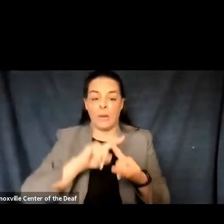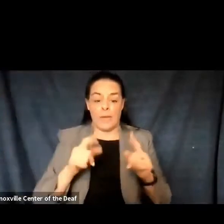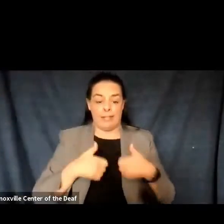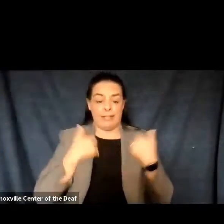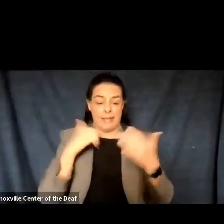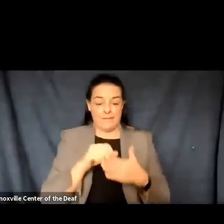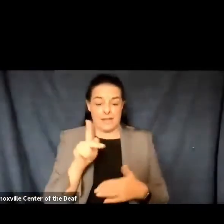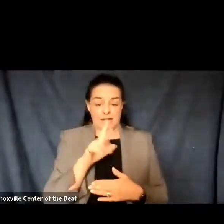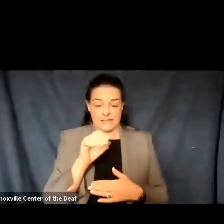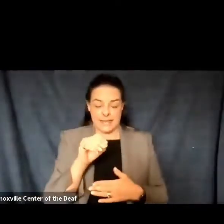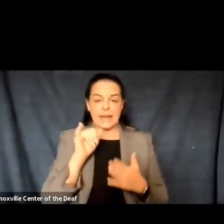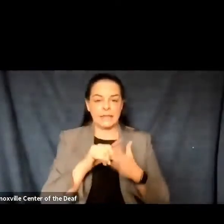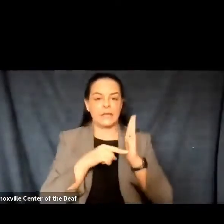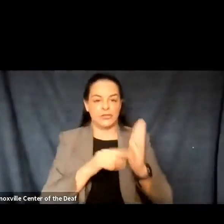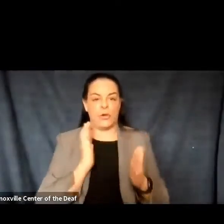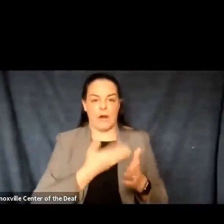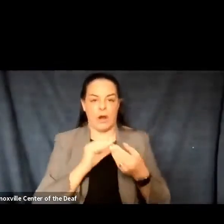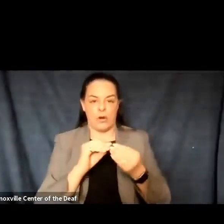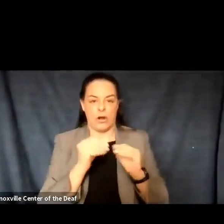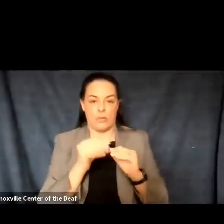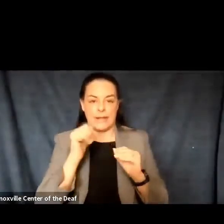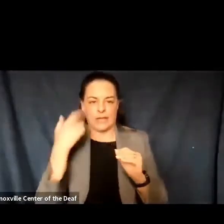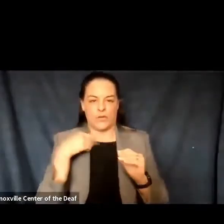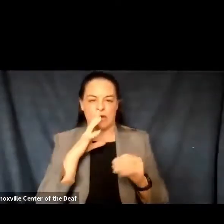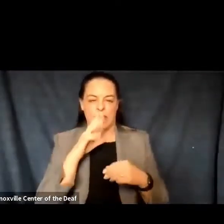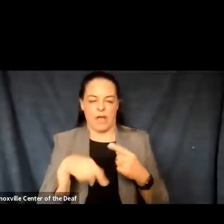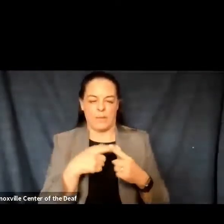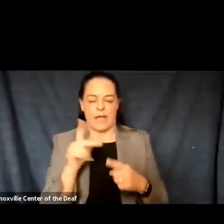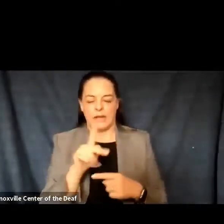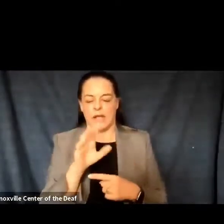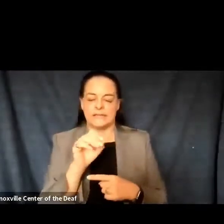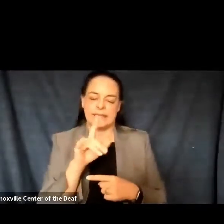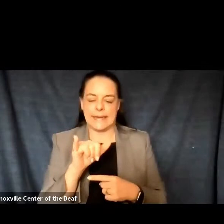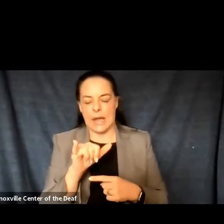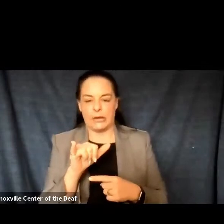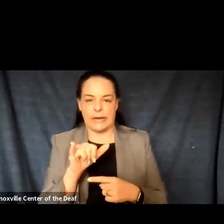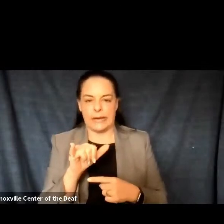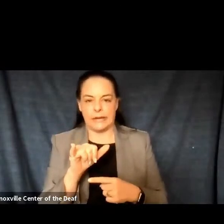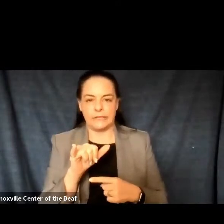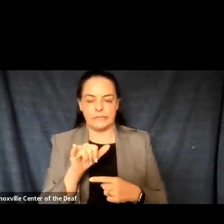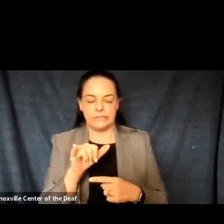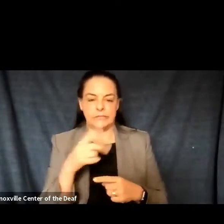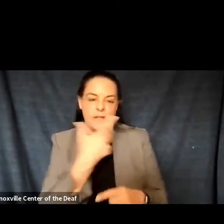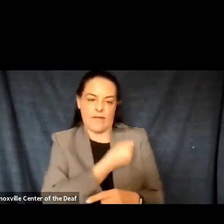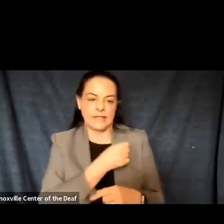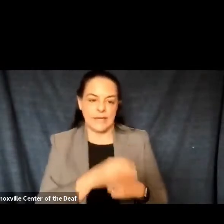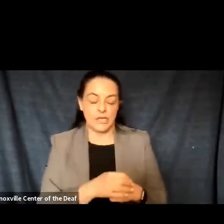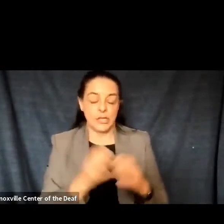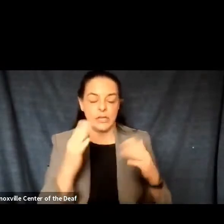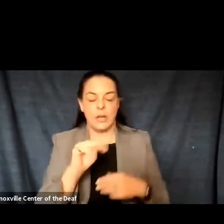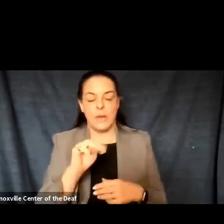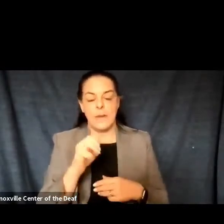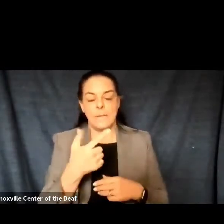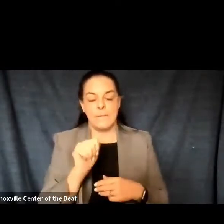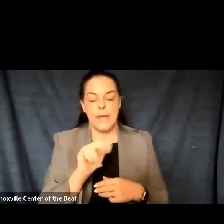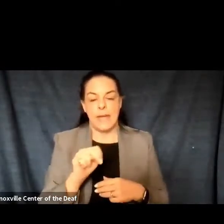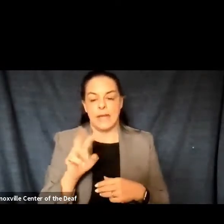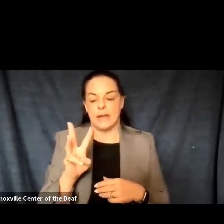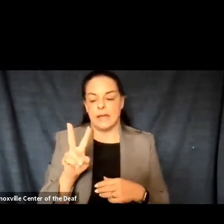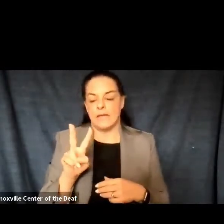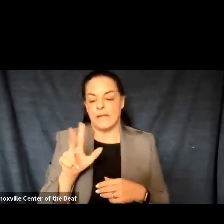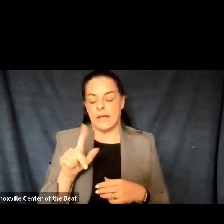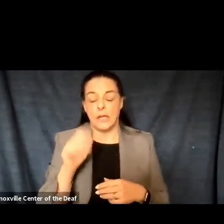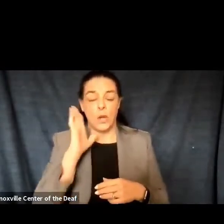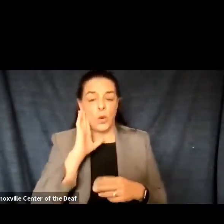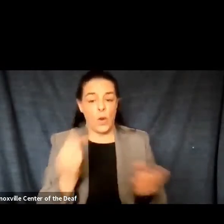showing in the numbers. So that's why we talk about Knox County resident vaccinations. From Megan with WVLT, will the expansion